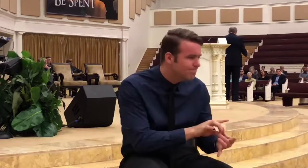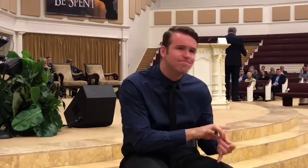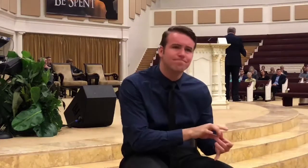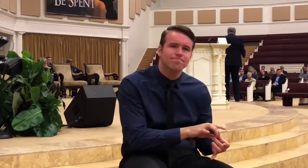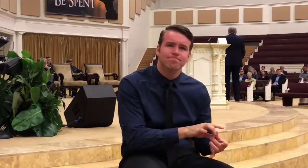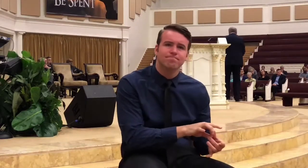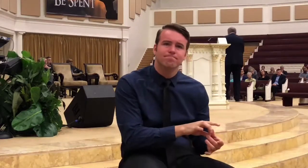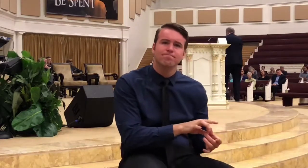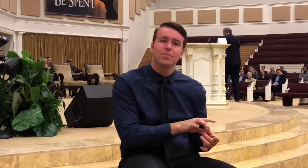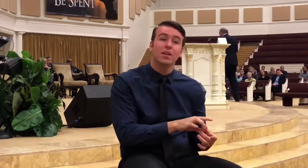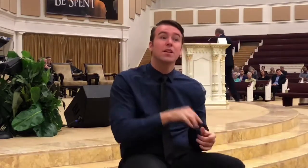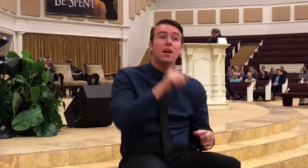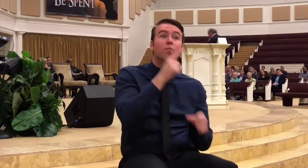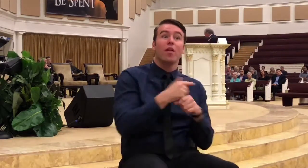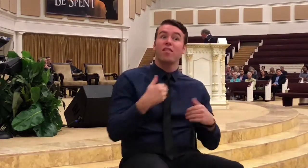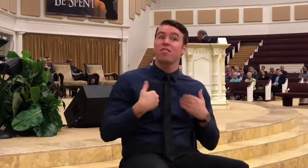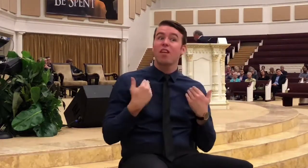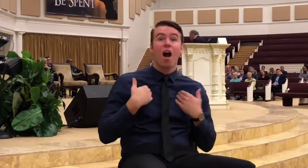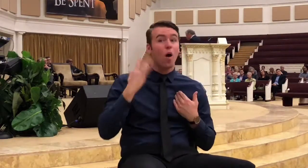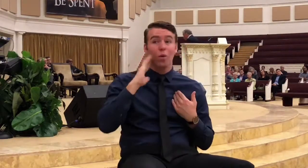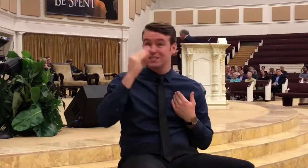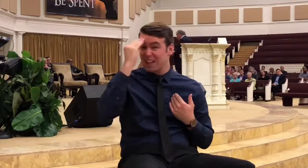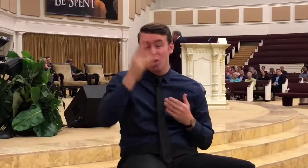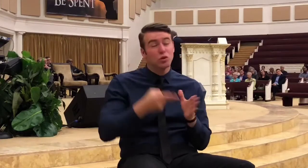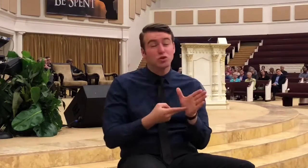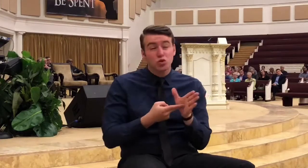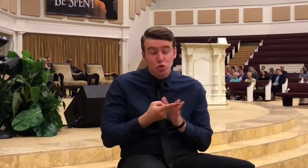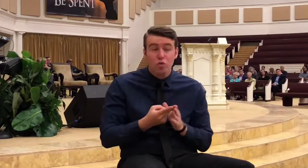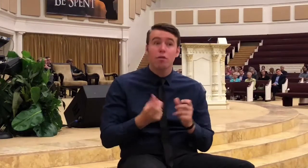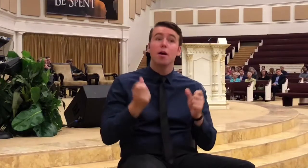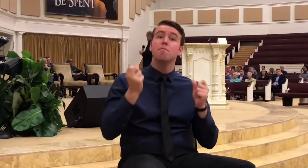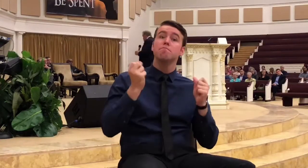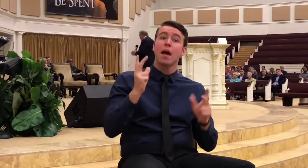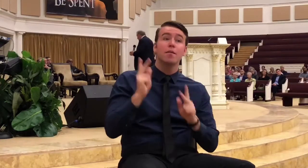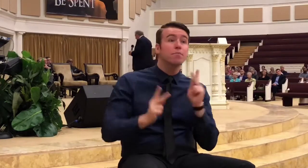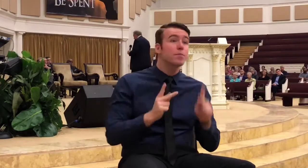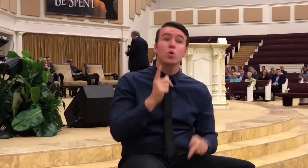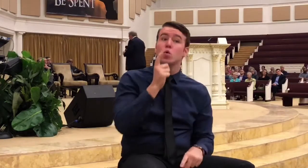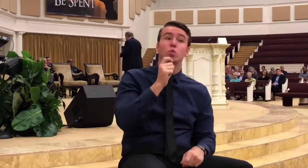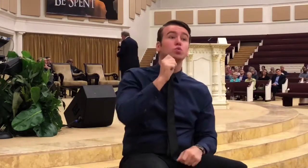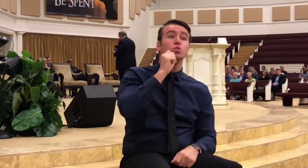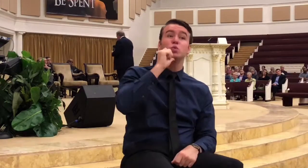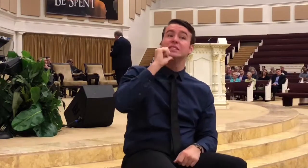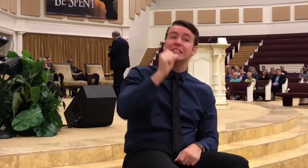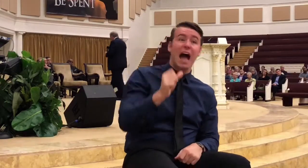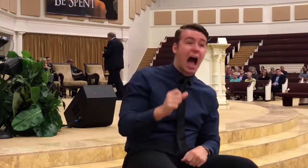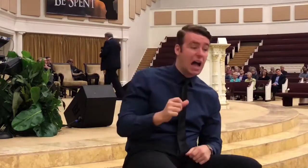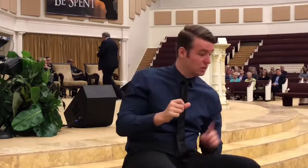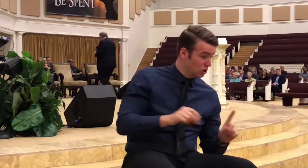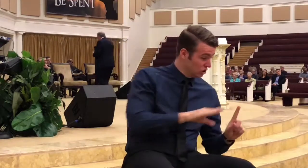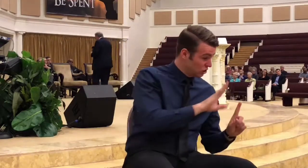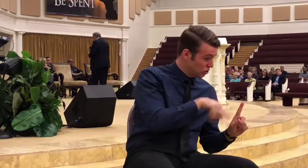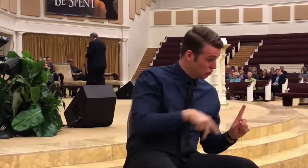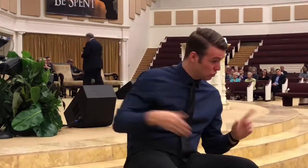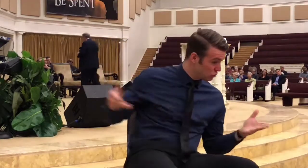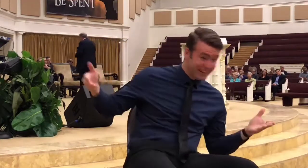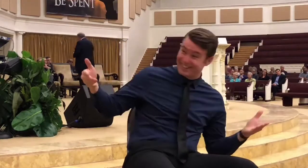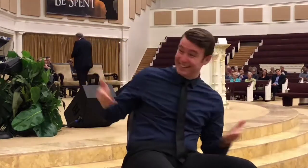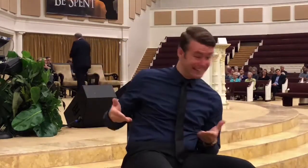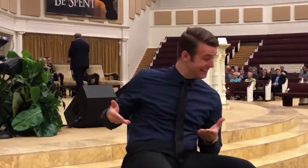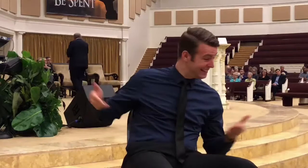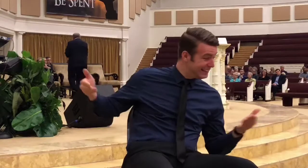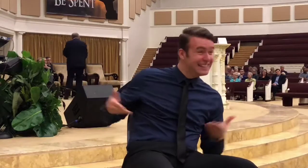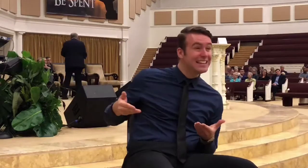is made there. Brother Young will tell you this is the truth. People who do not tie their children to the